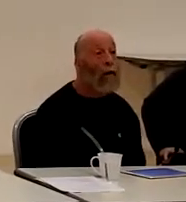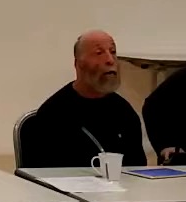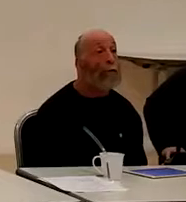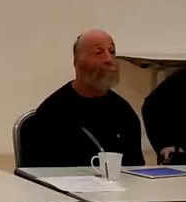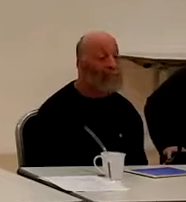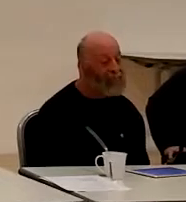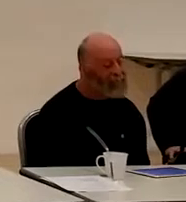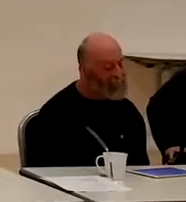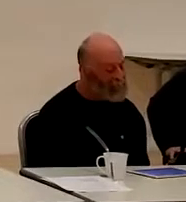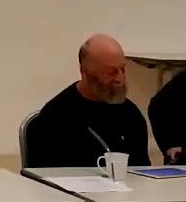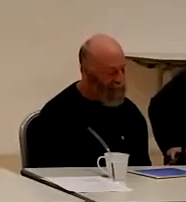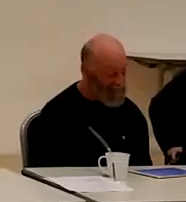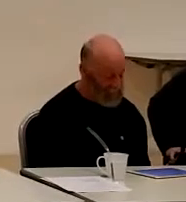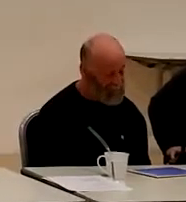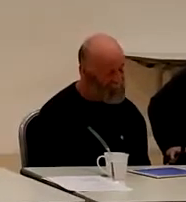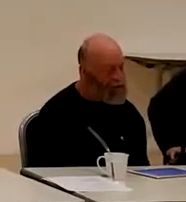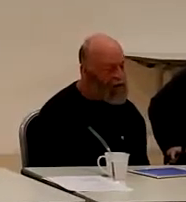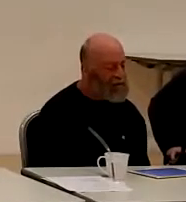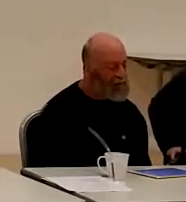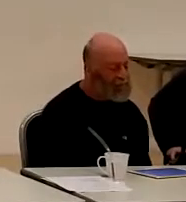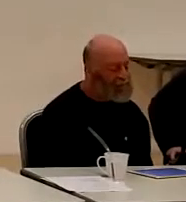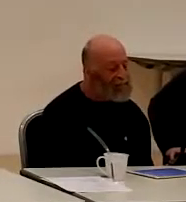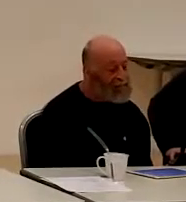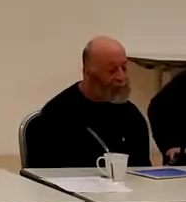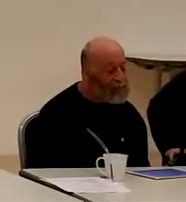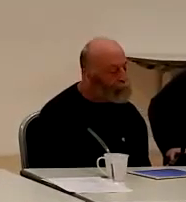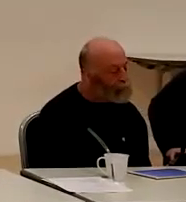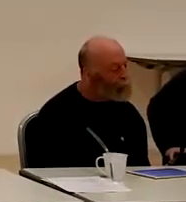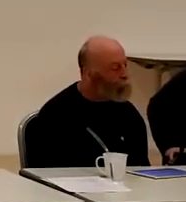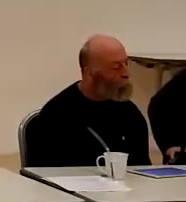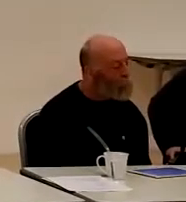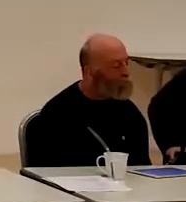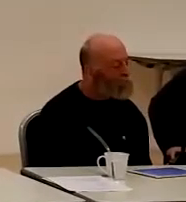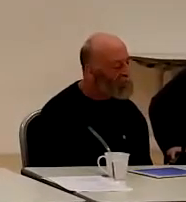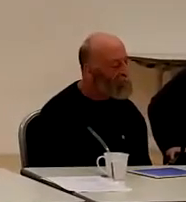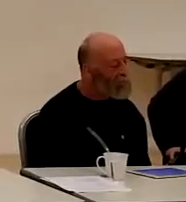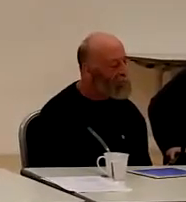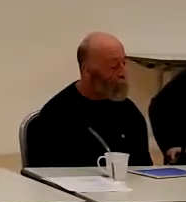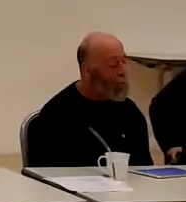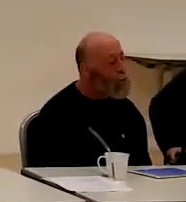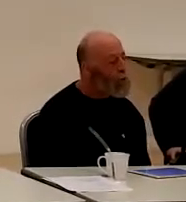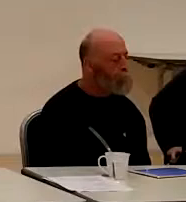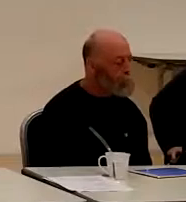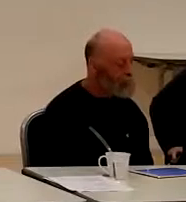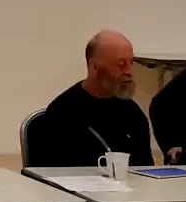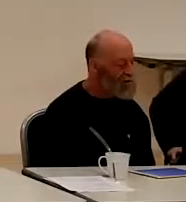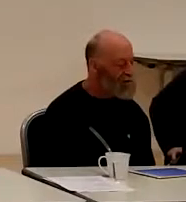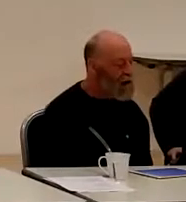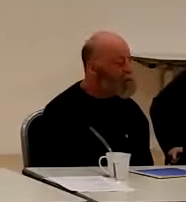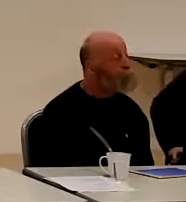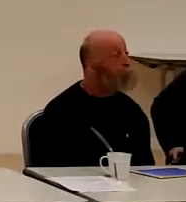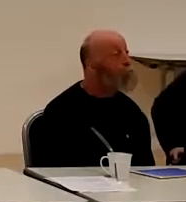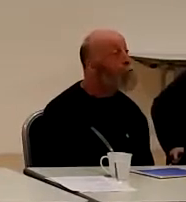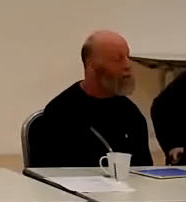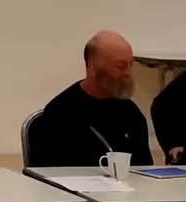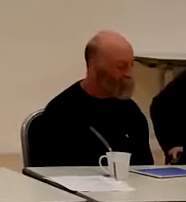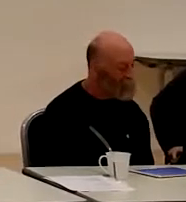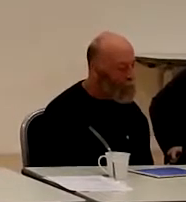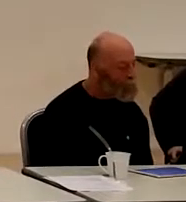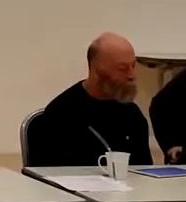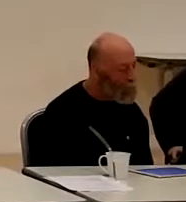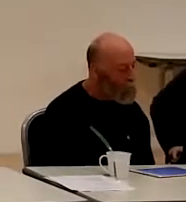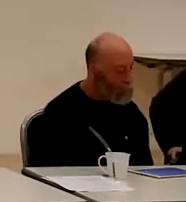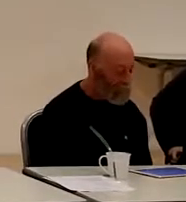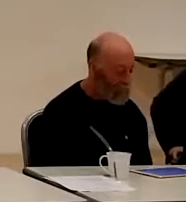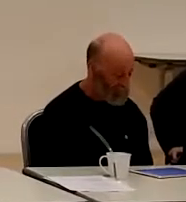repeating past mistakes. Since the Victorian era, disabled